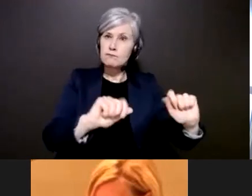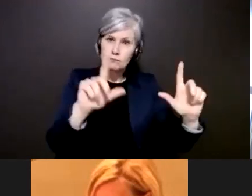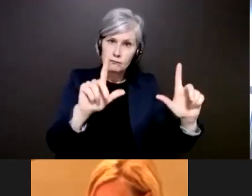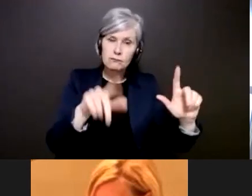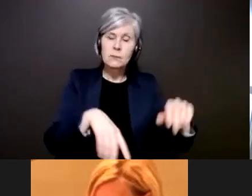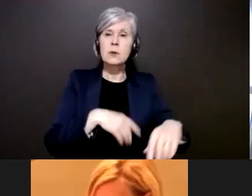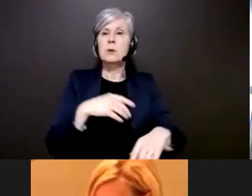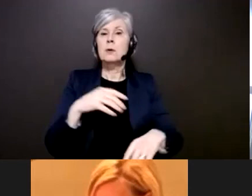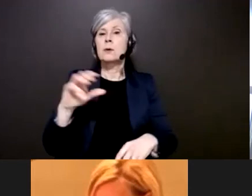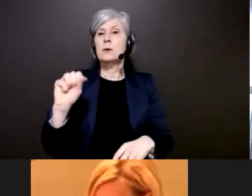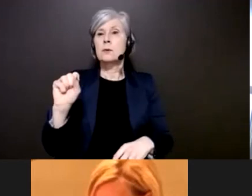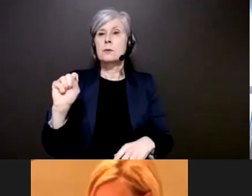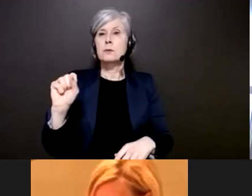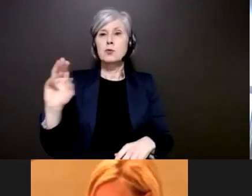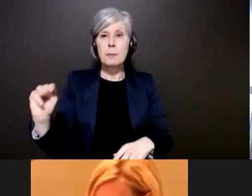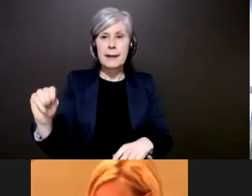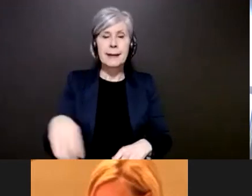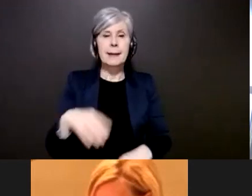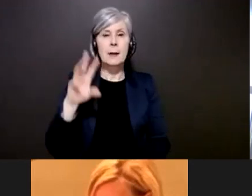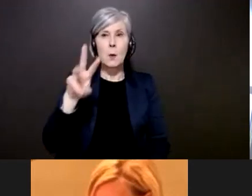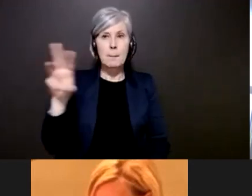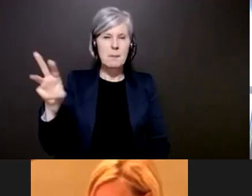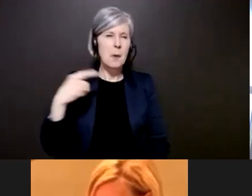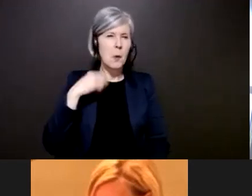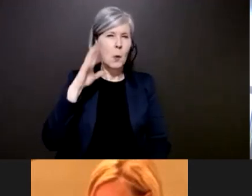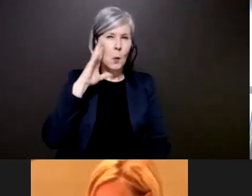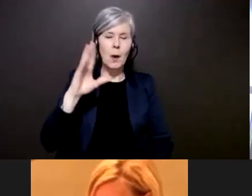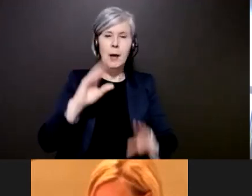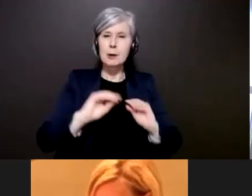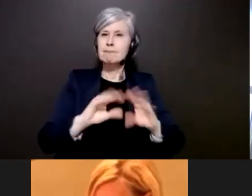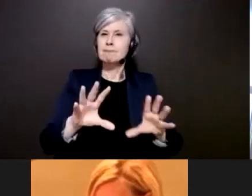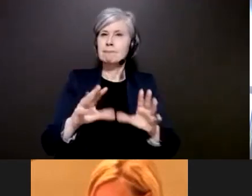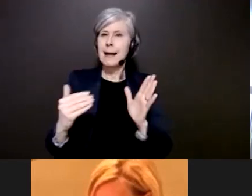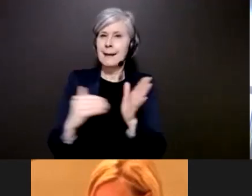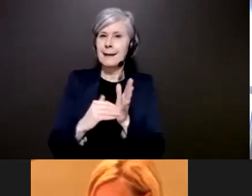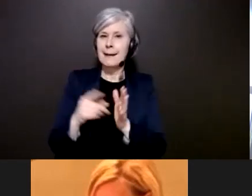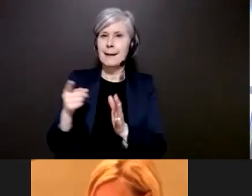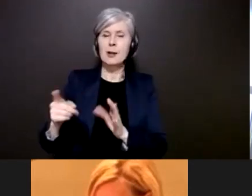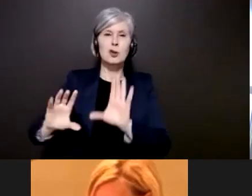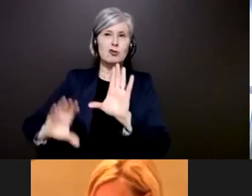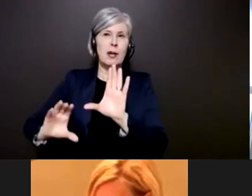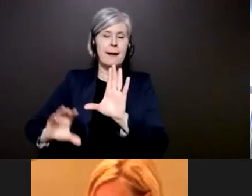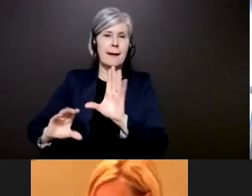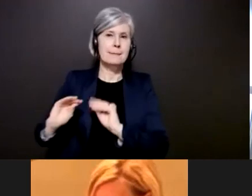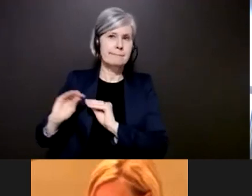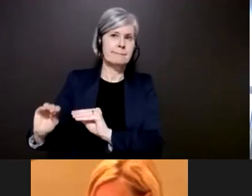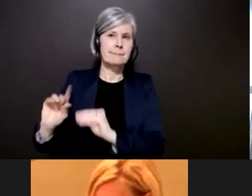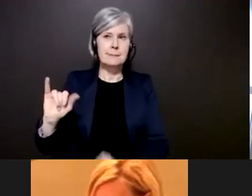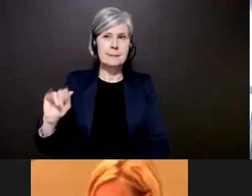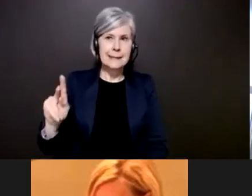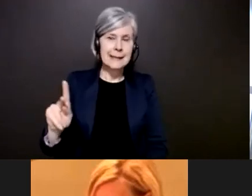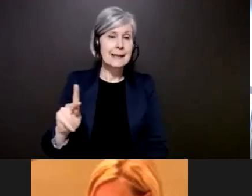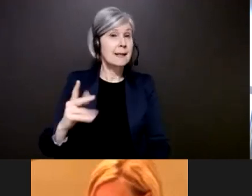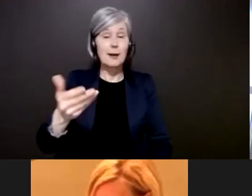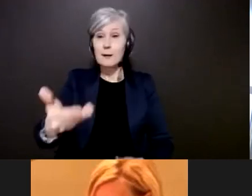add a link again in the chat box before we all part ways, and we invite you to sign up and listen to those. And